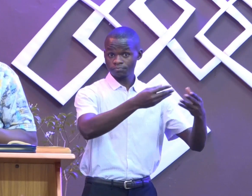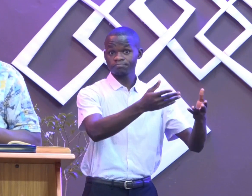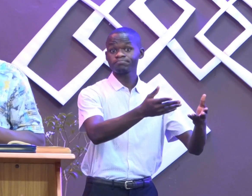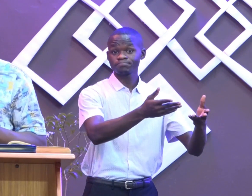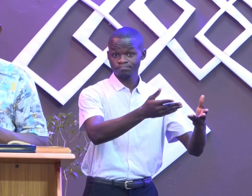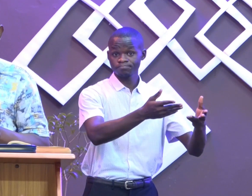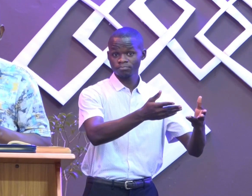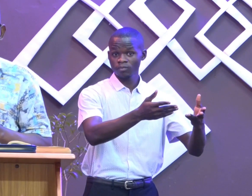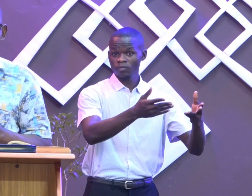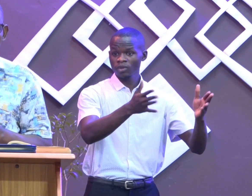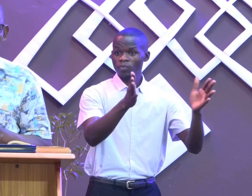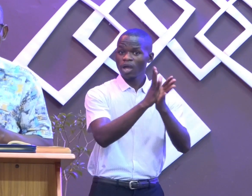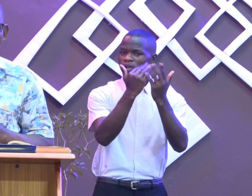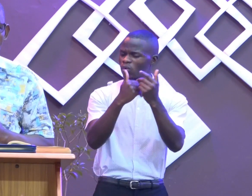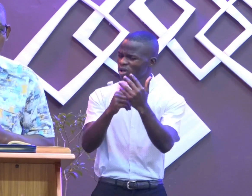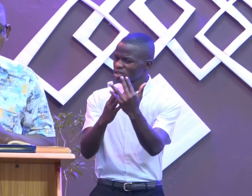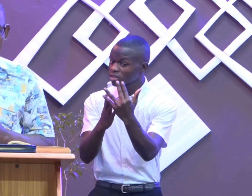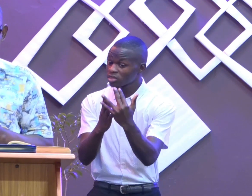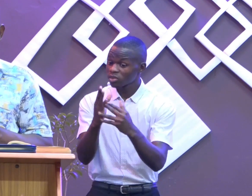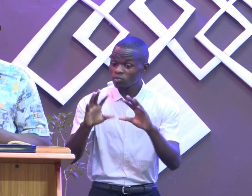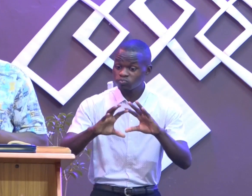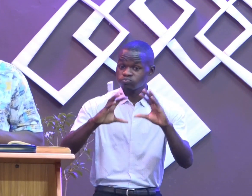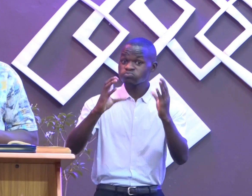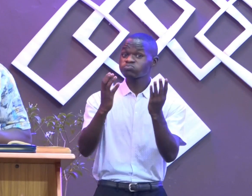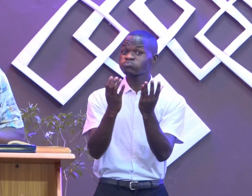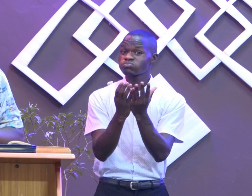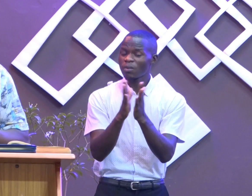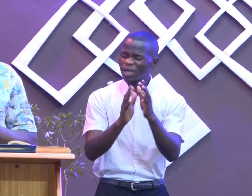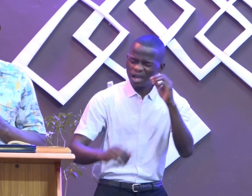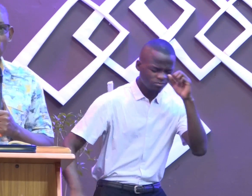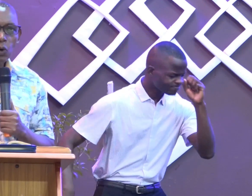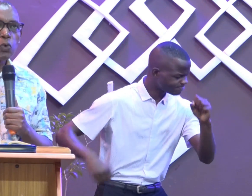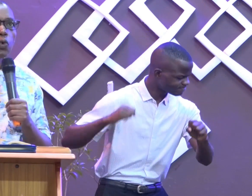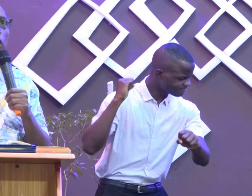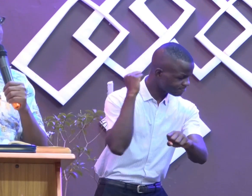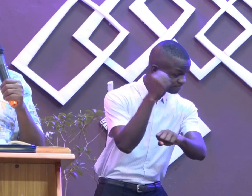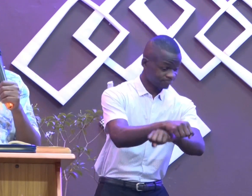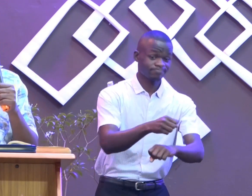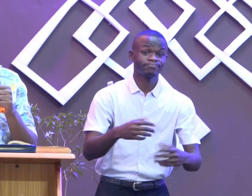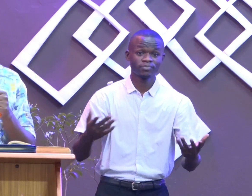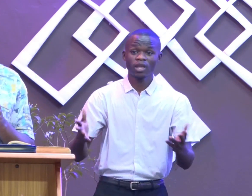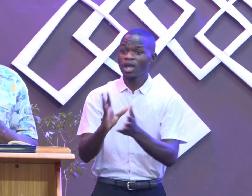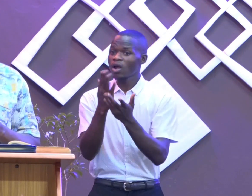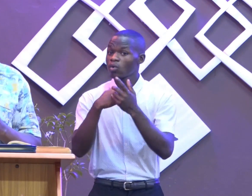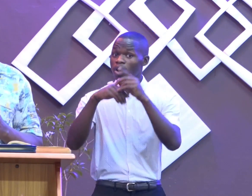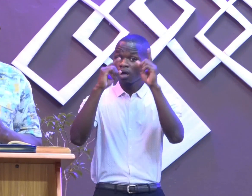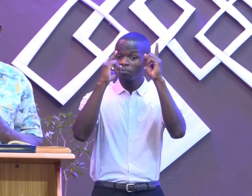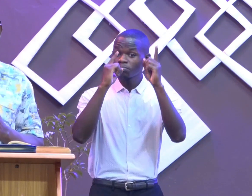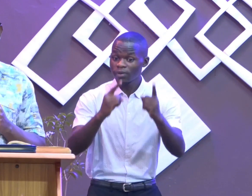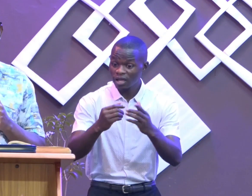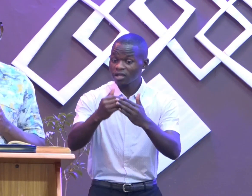give the grace. And you go through this world and you